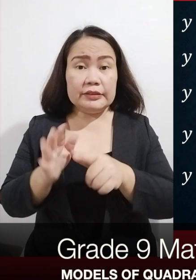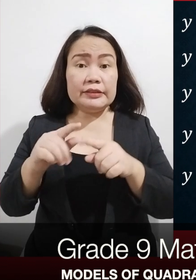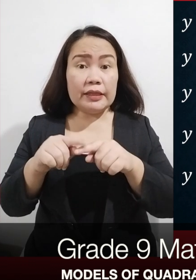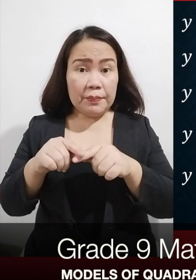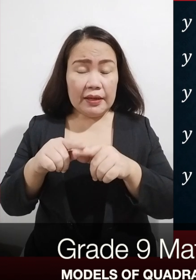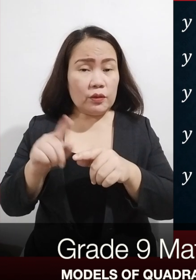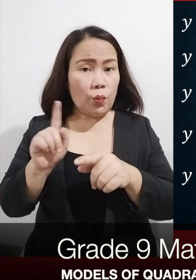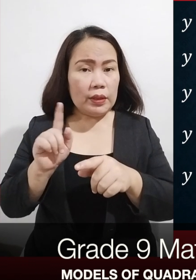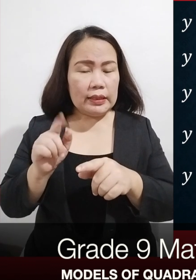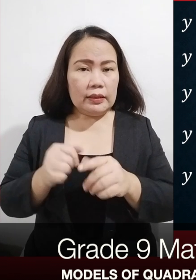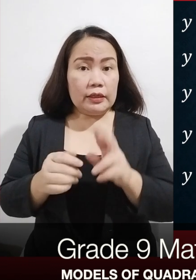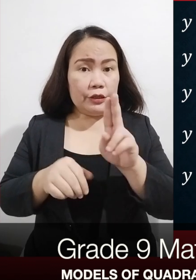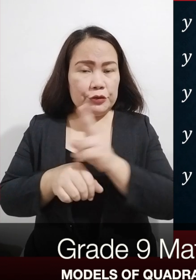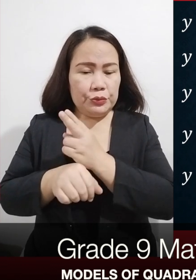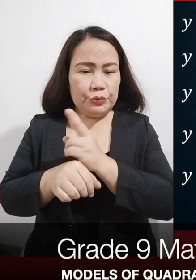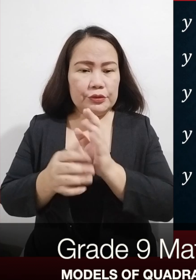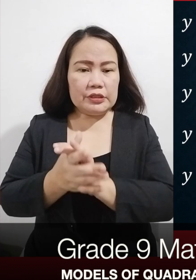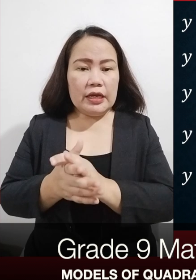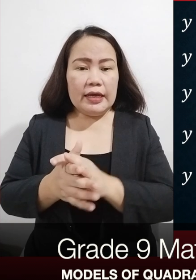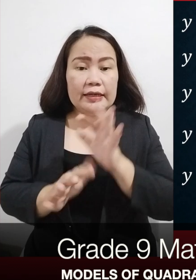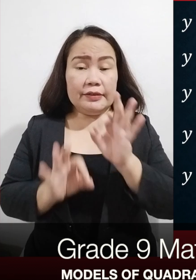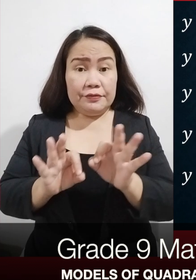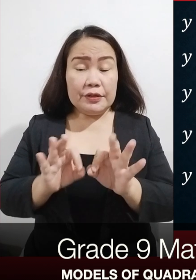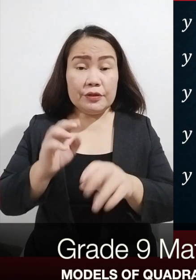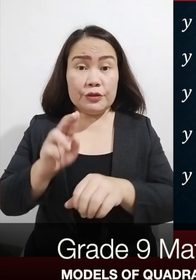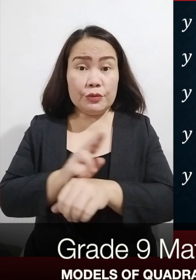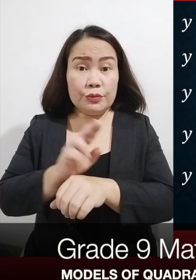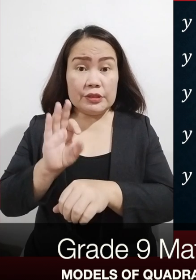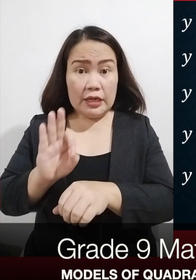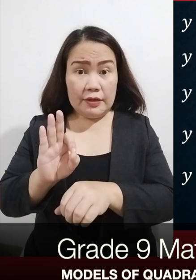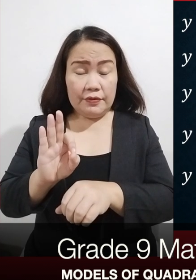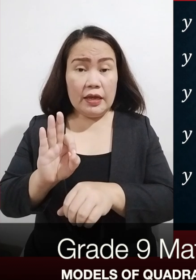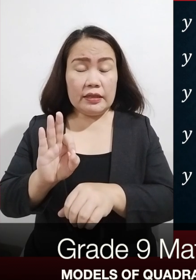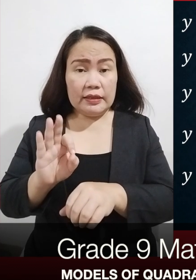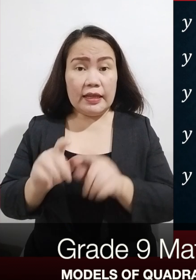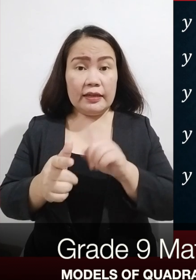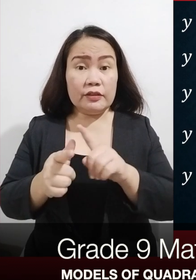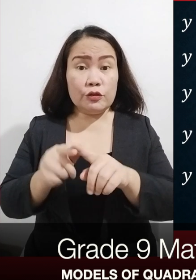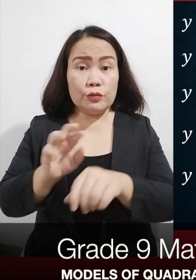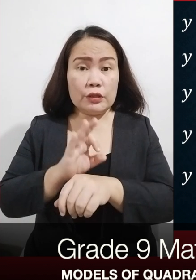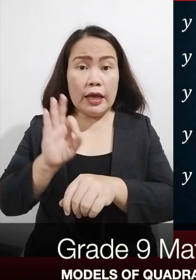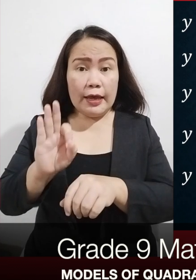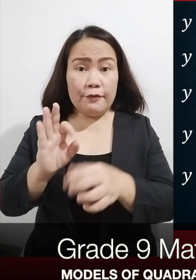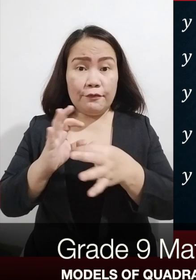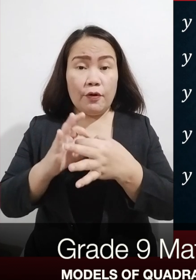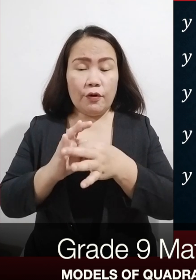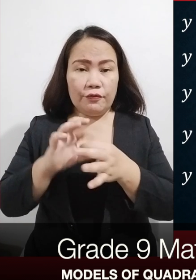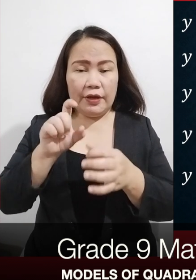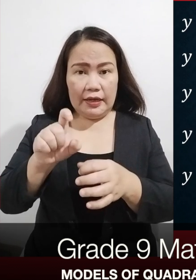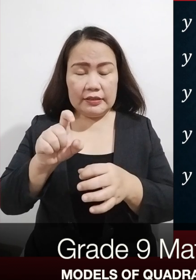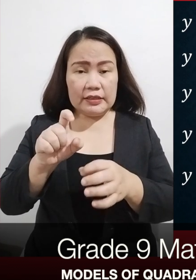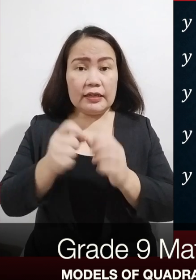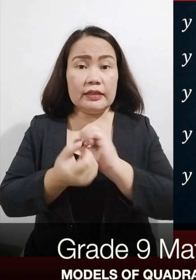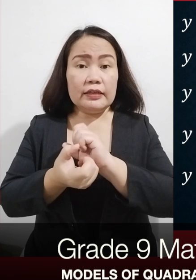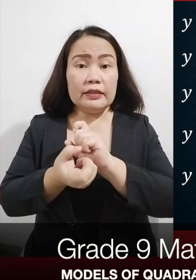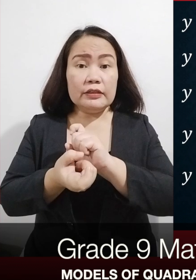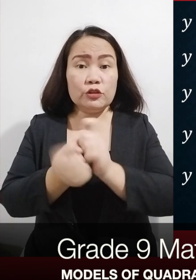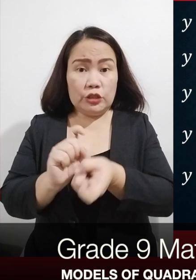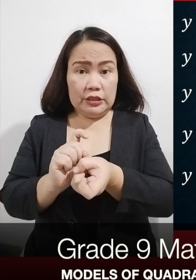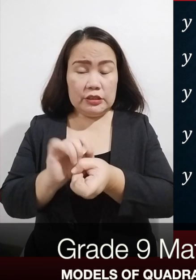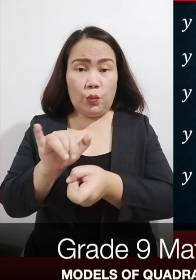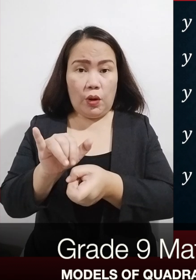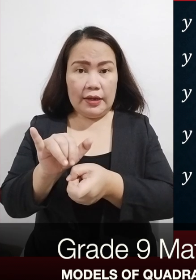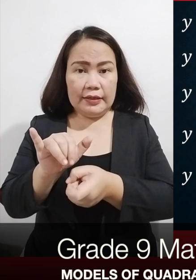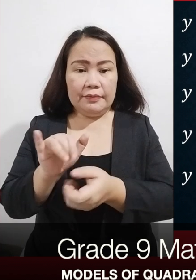Basta kung gagamit tayo ng iba, halimbawa f of x. Okay? Ang i-replace natin dito sa y. So,